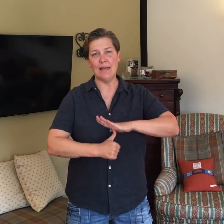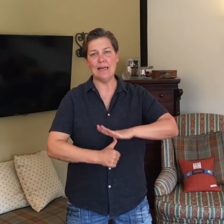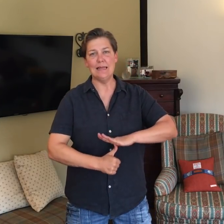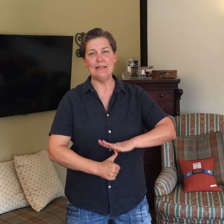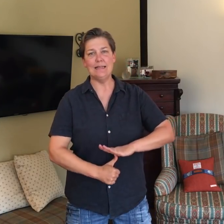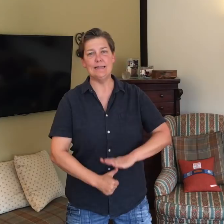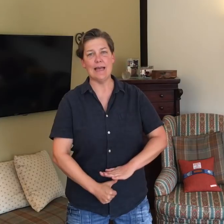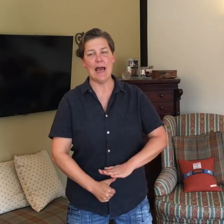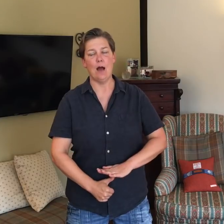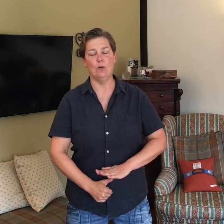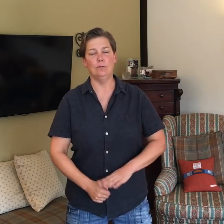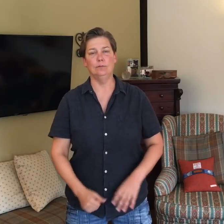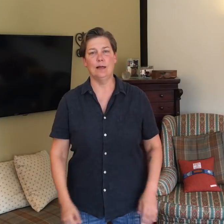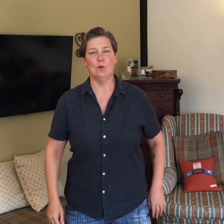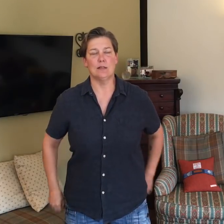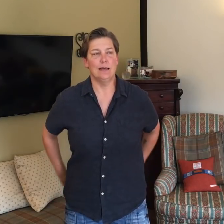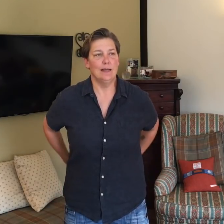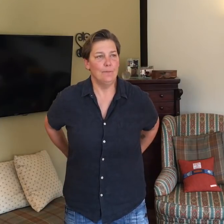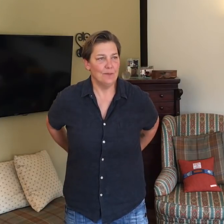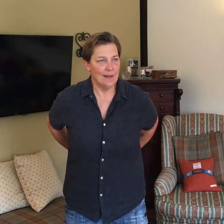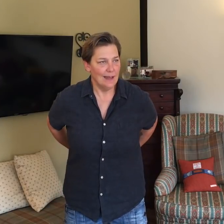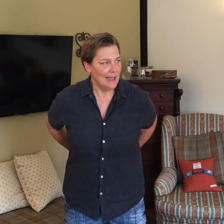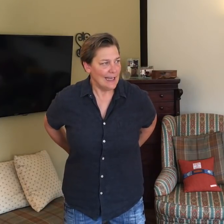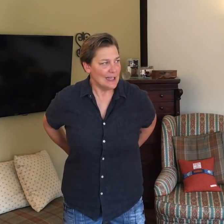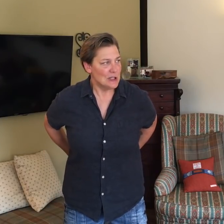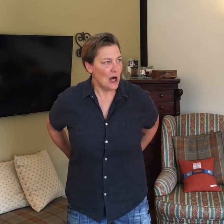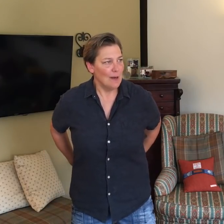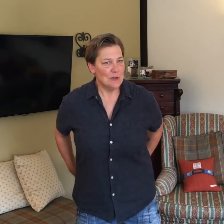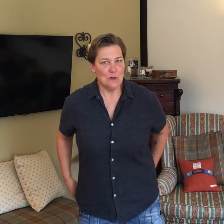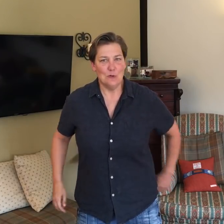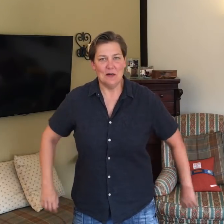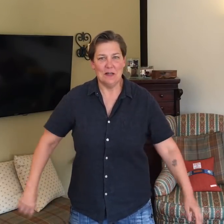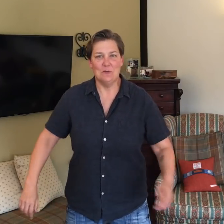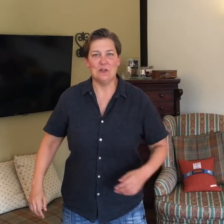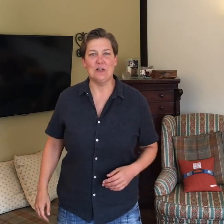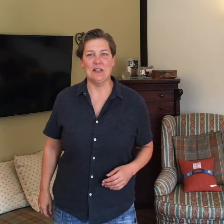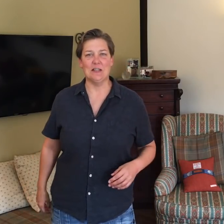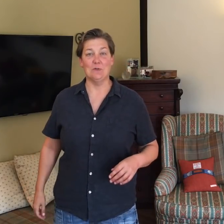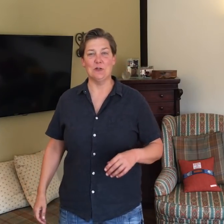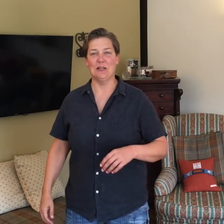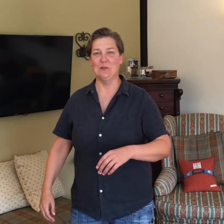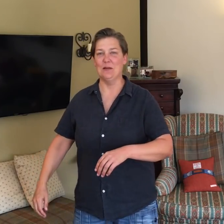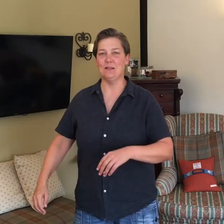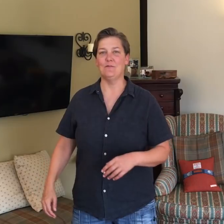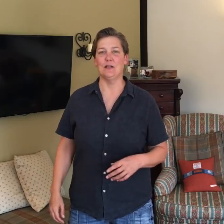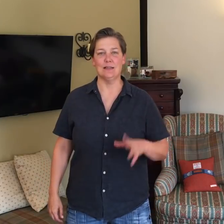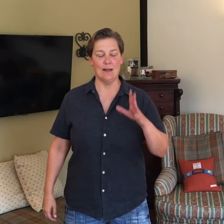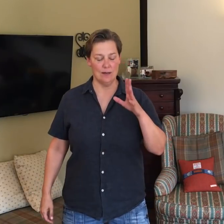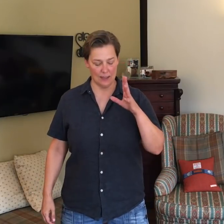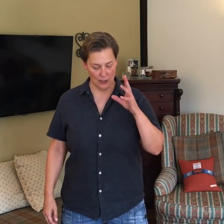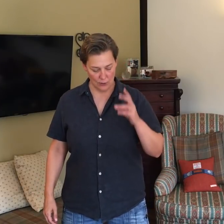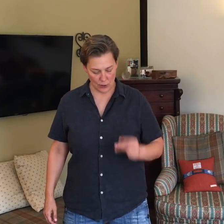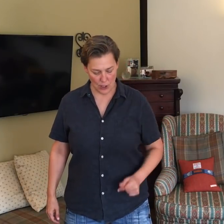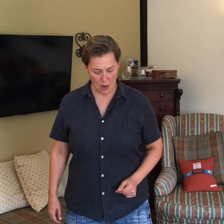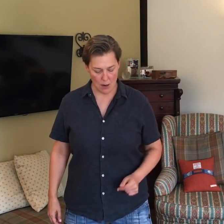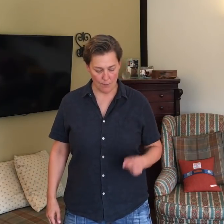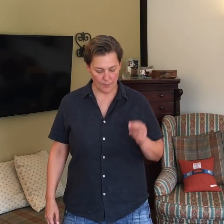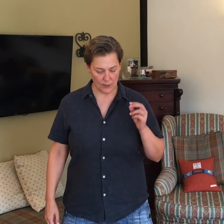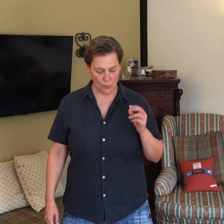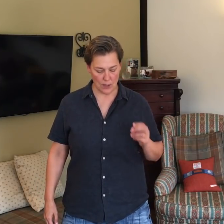me down. That wasn't in time at all, but I decided that I was doing a little bit fast. Hang on, let's do sharpest